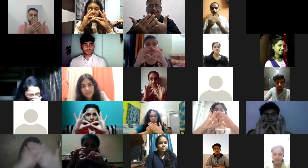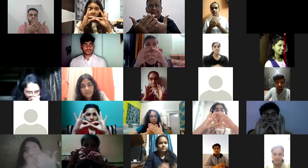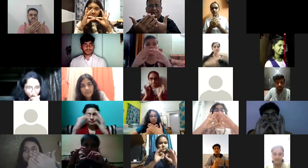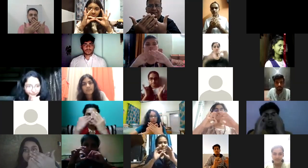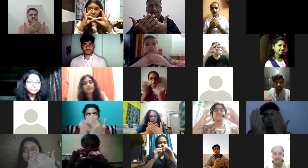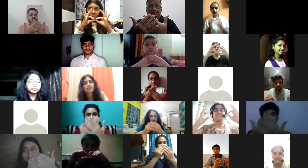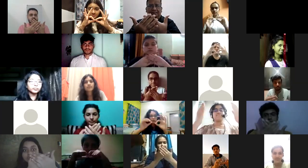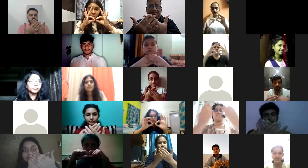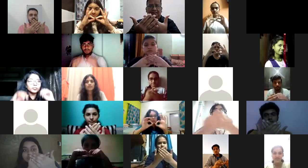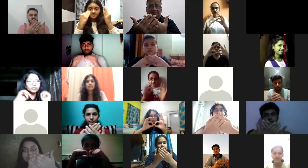This is the word family.